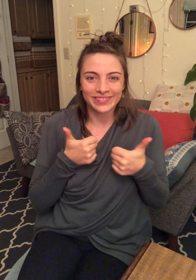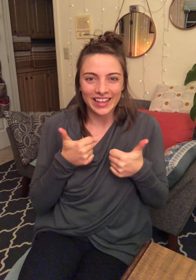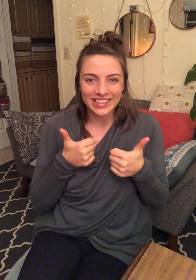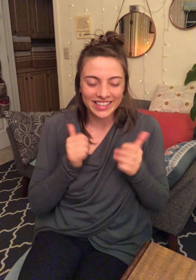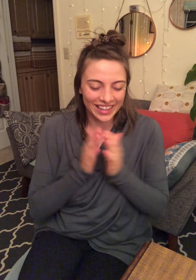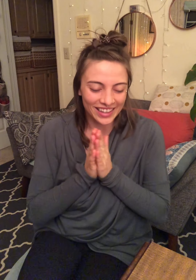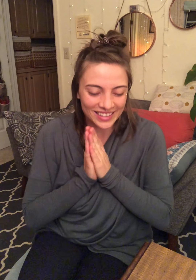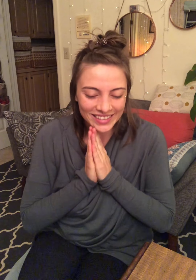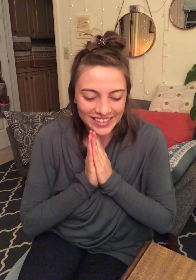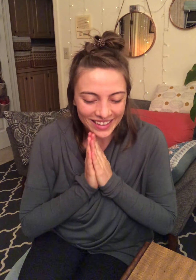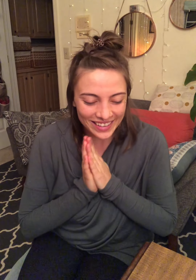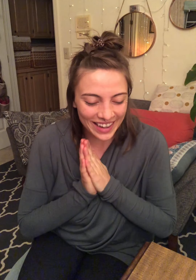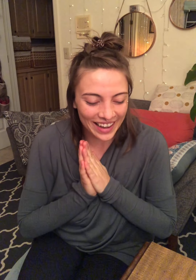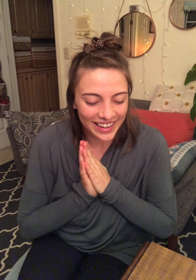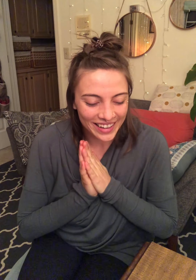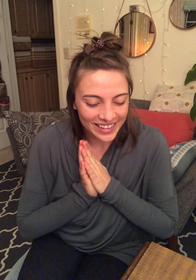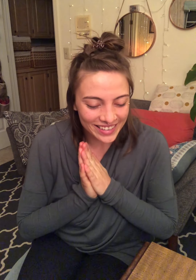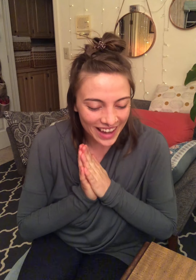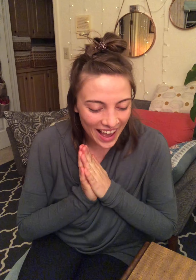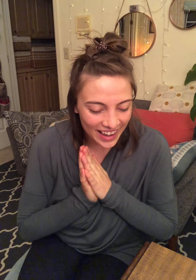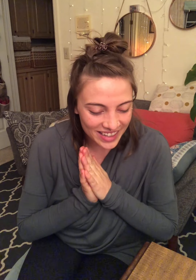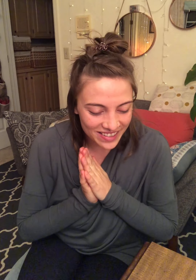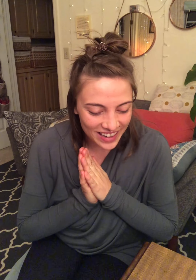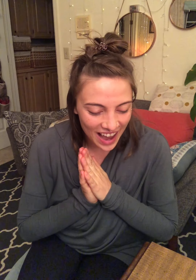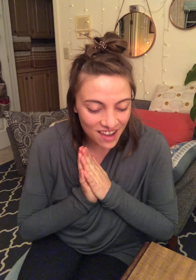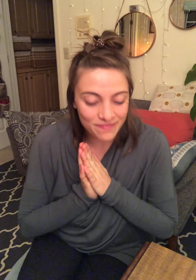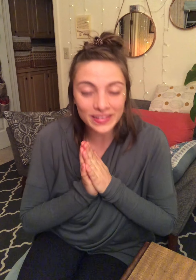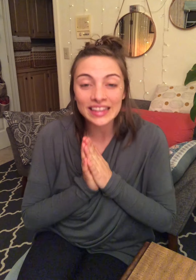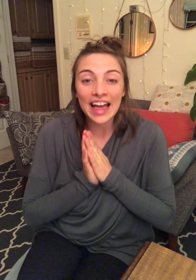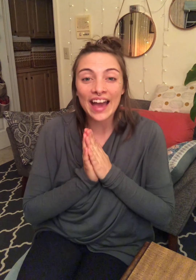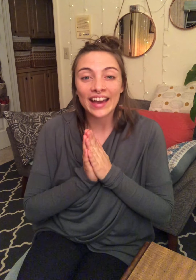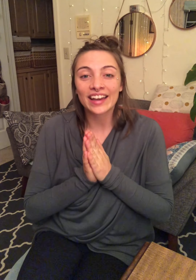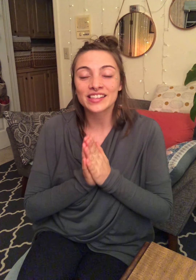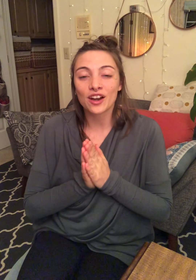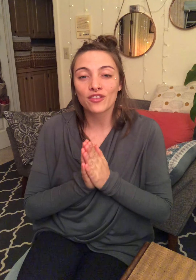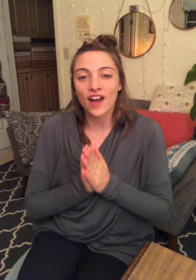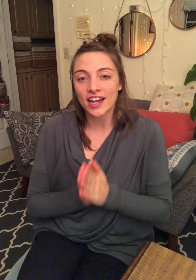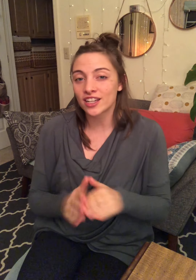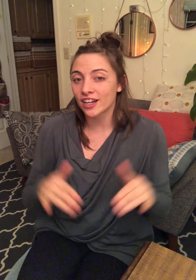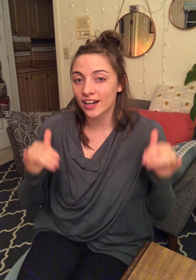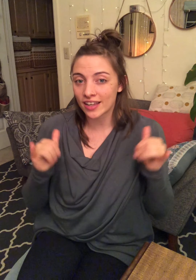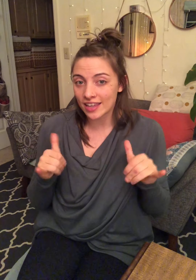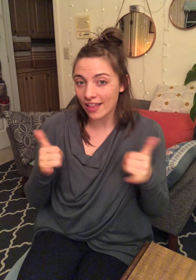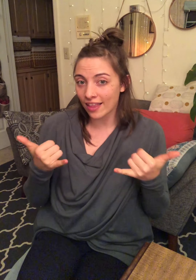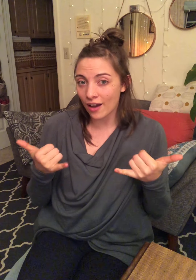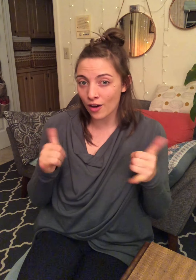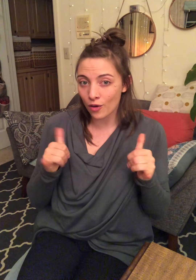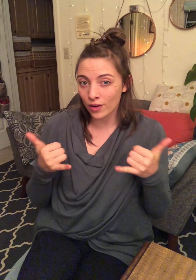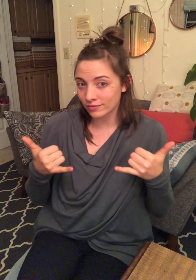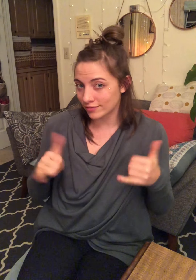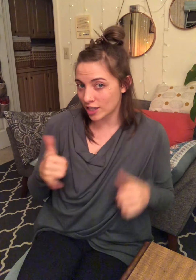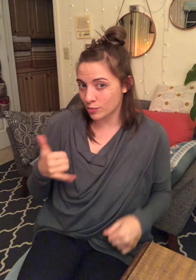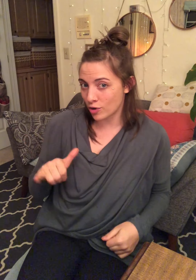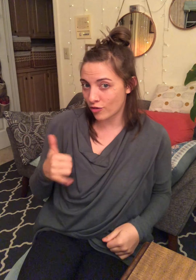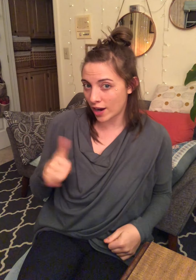Yes, good. Okay, next we have play. So find your yellow, this move right